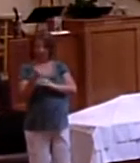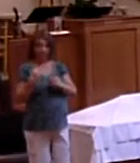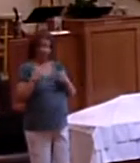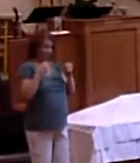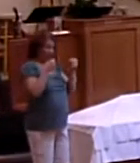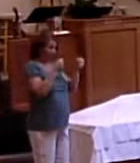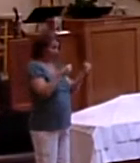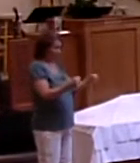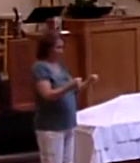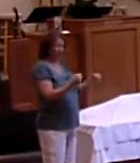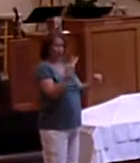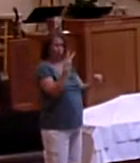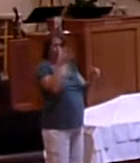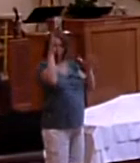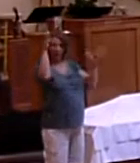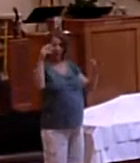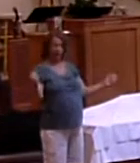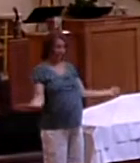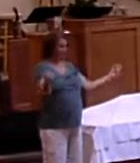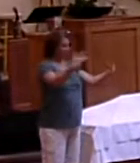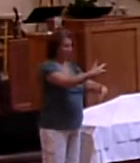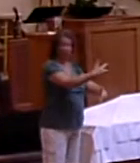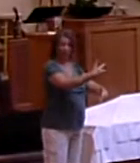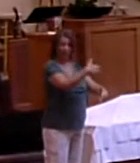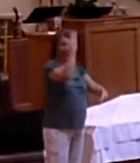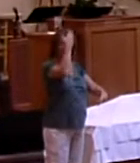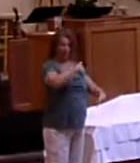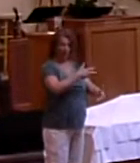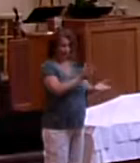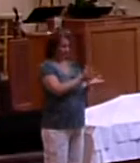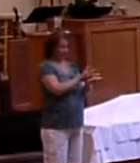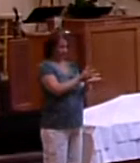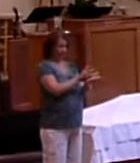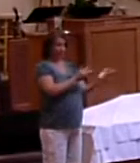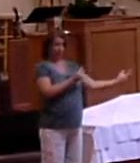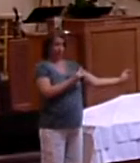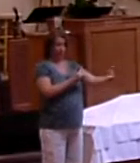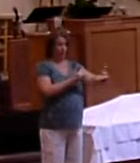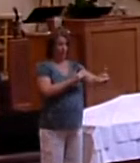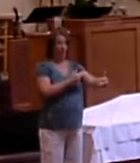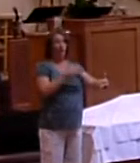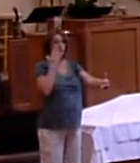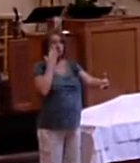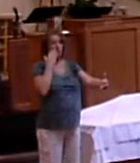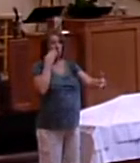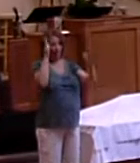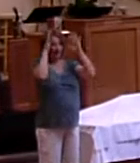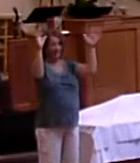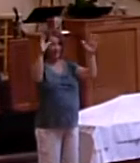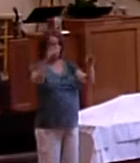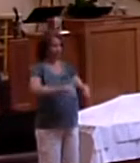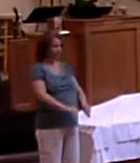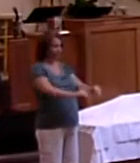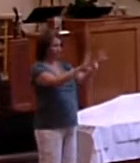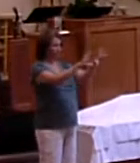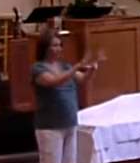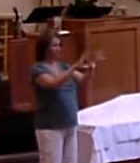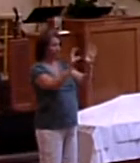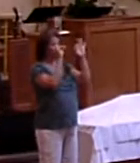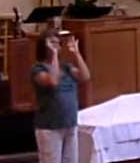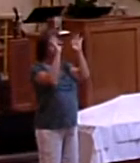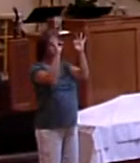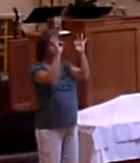and these two deer jump out into the headlights, right? And we all know the deer in the headlights look, and they're both staring into